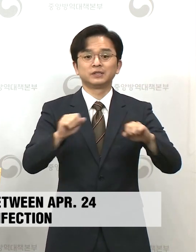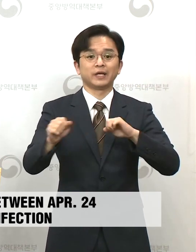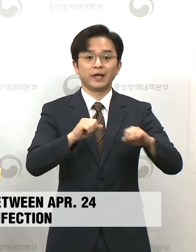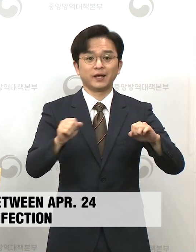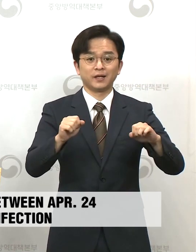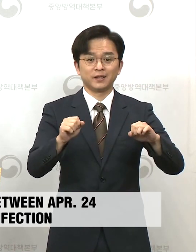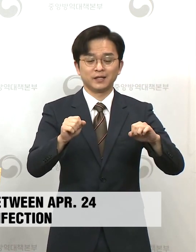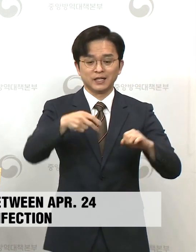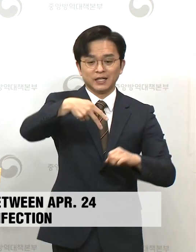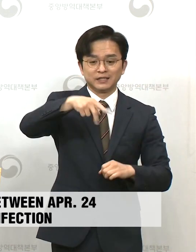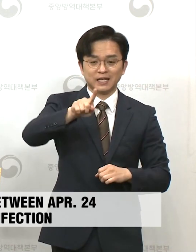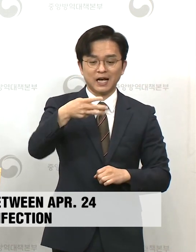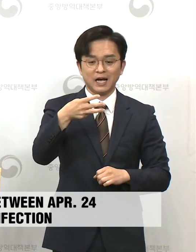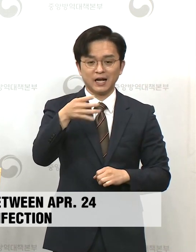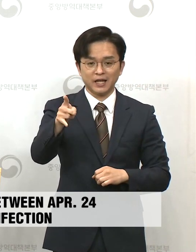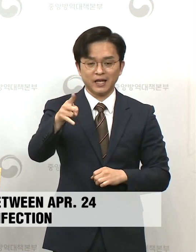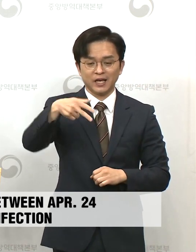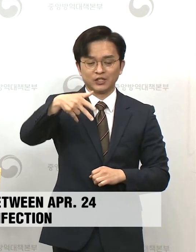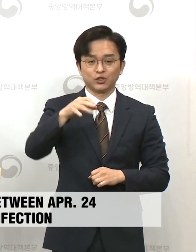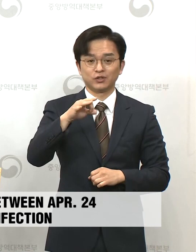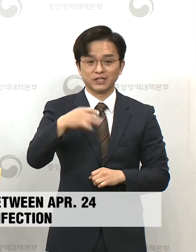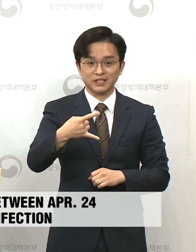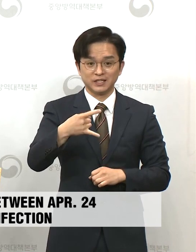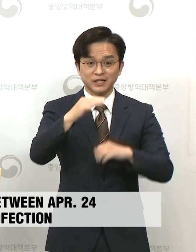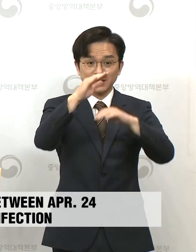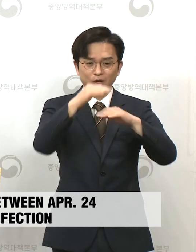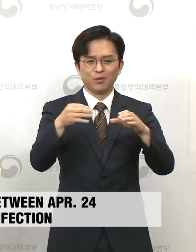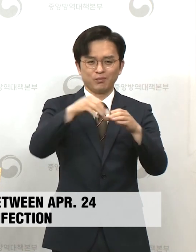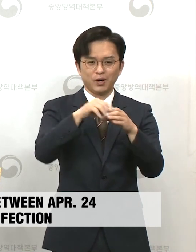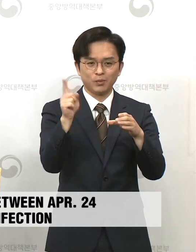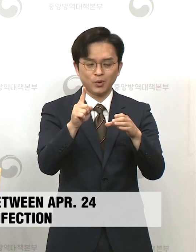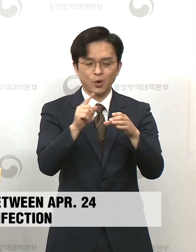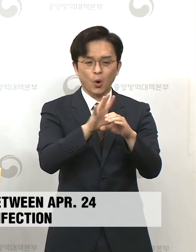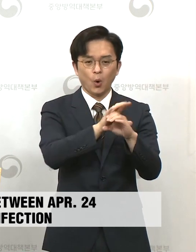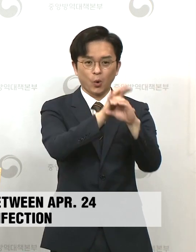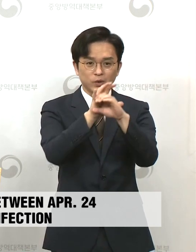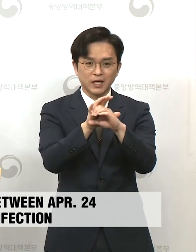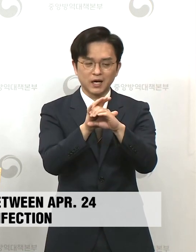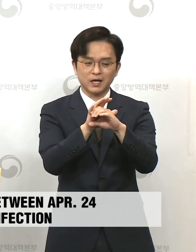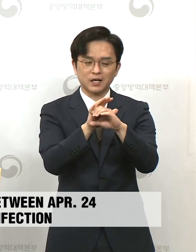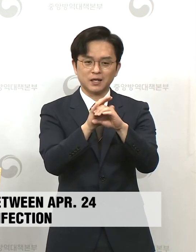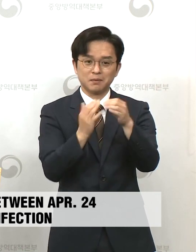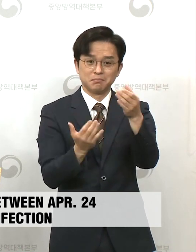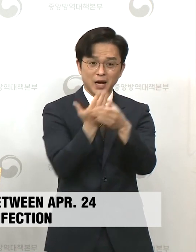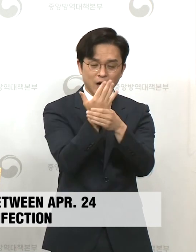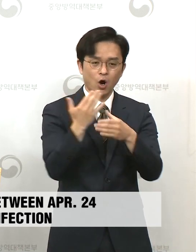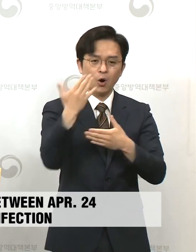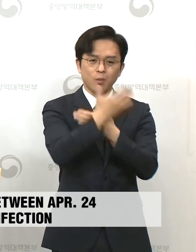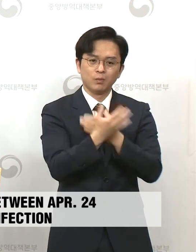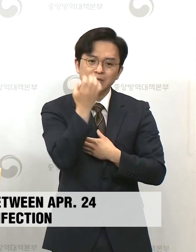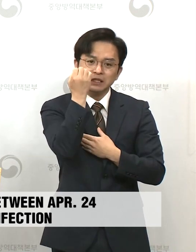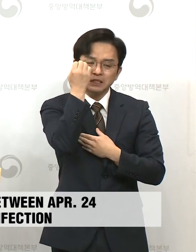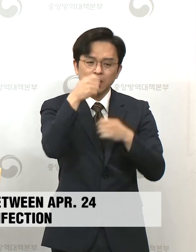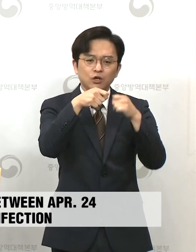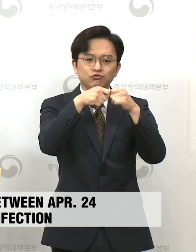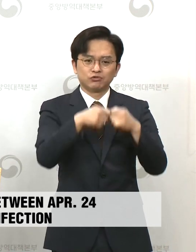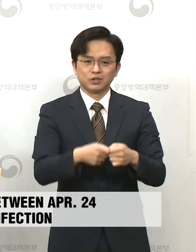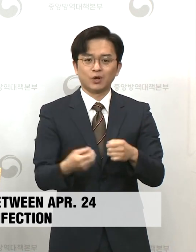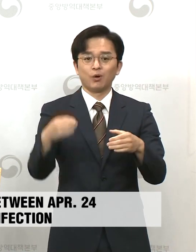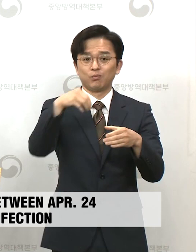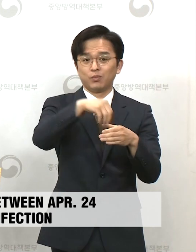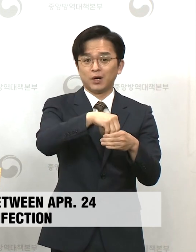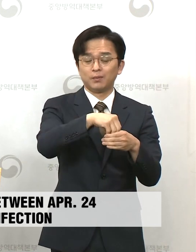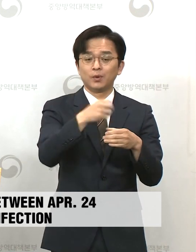is the 8th edition of such kind, and it will be implemented starting from today. It stipulates the details of